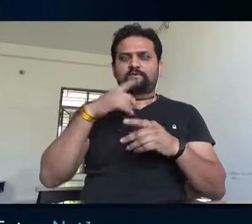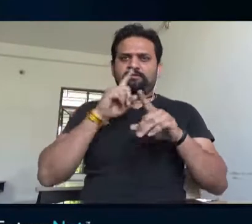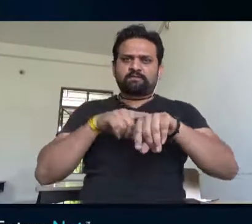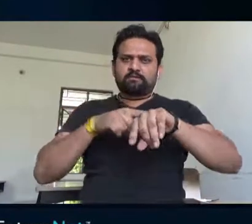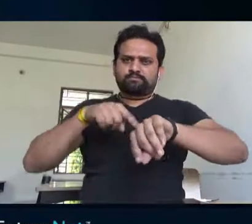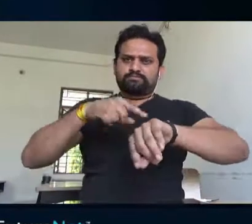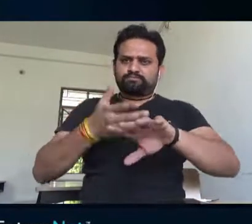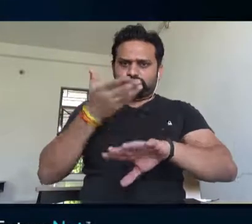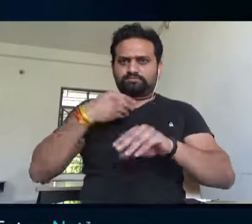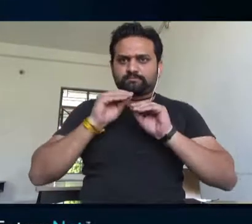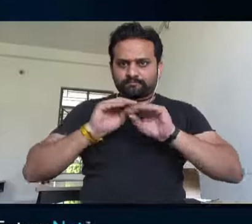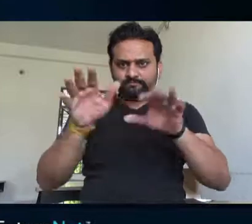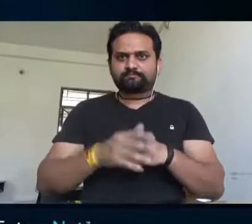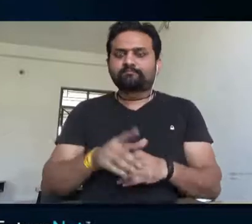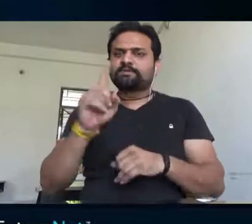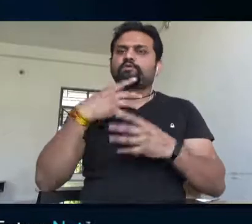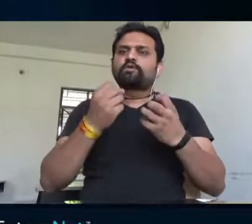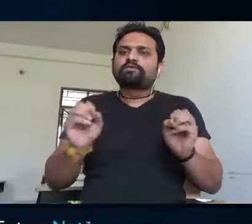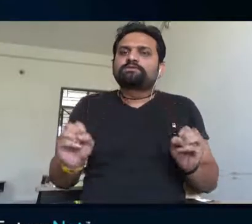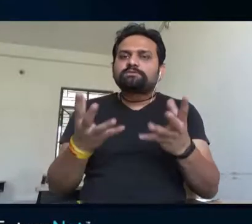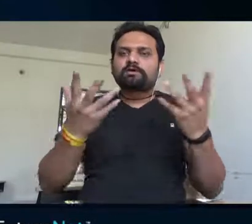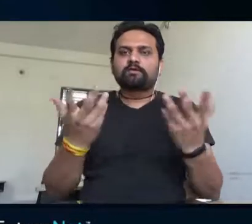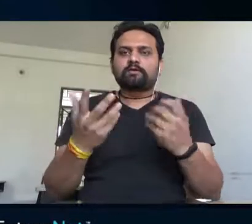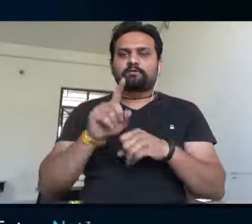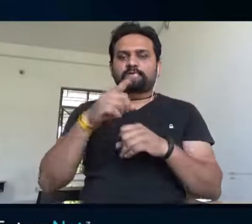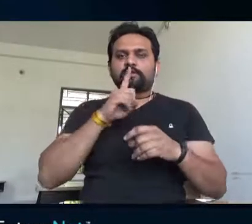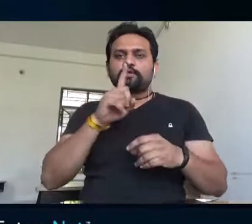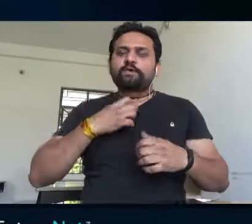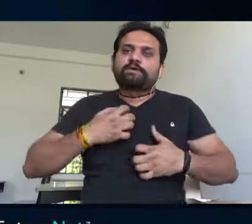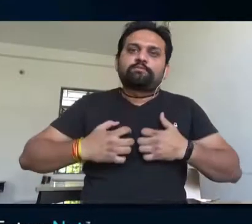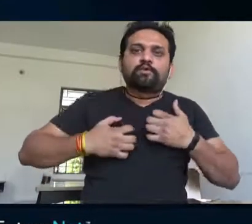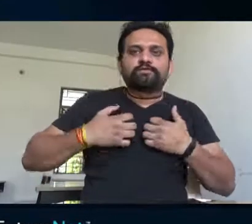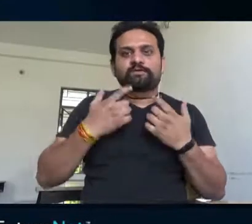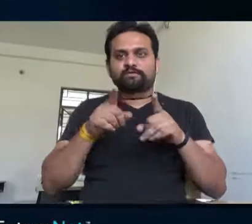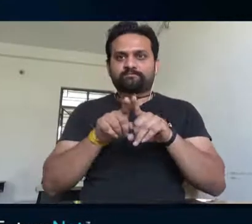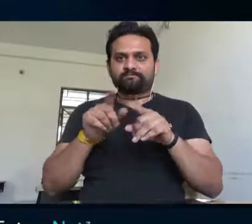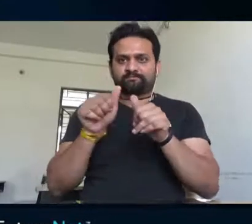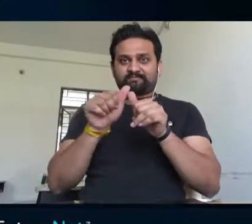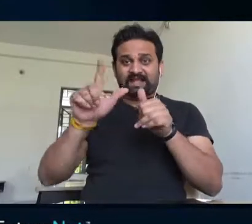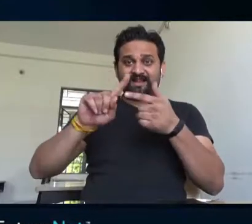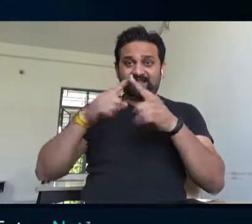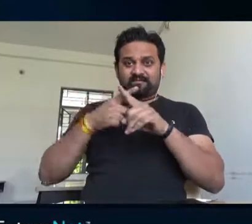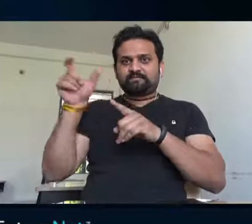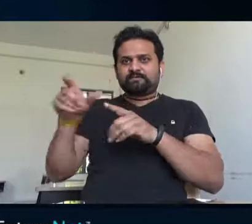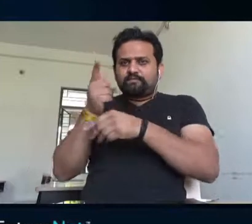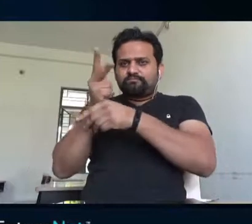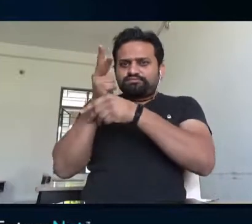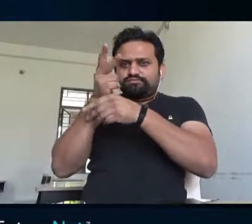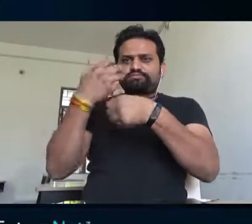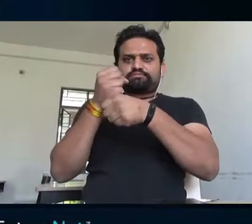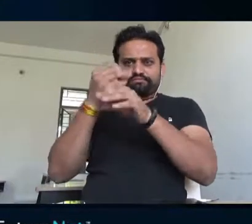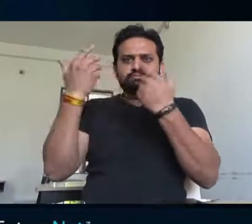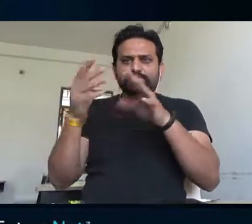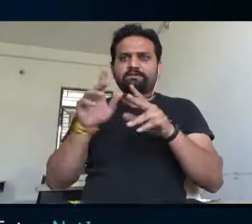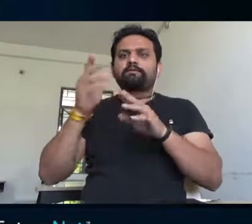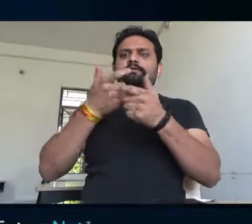technical answers to many questions. I will give you a lot of them today. But let's start with some emotional part,